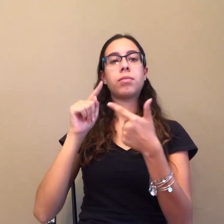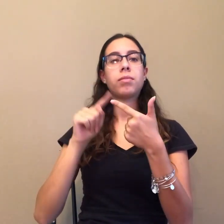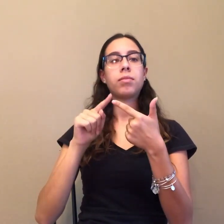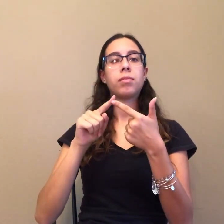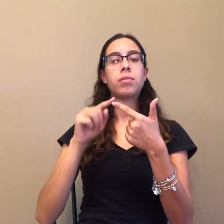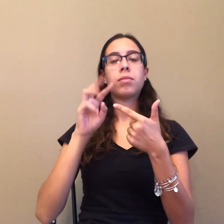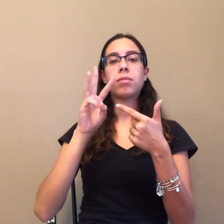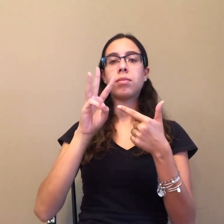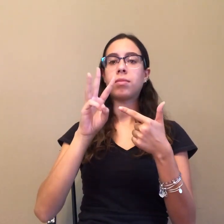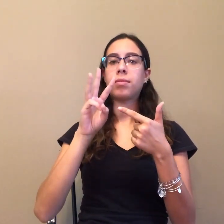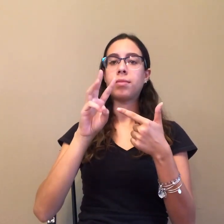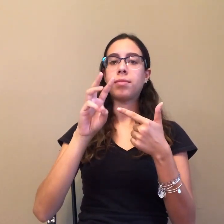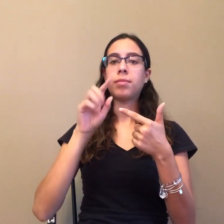www.nad.org. The second,